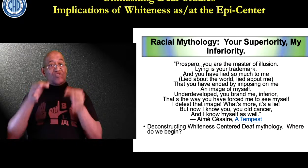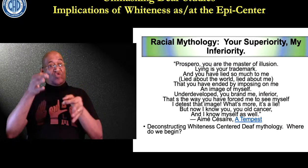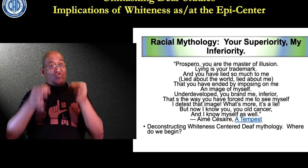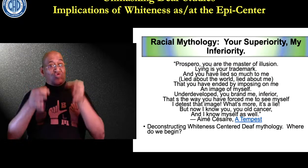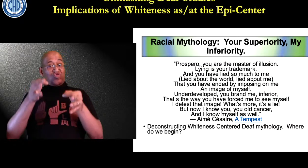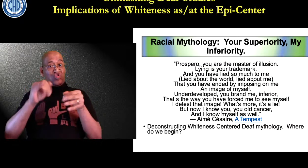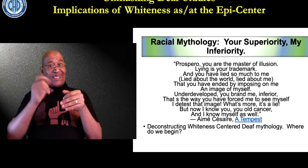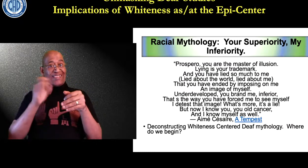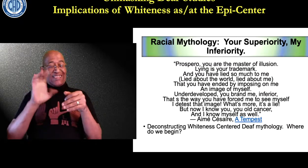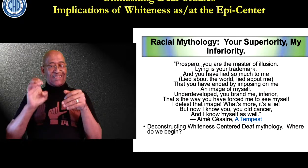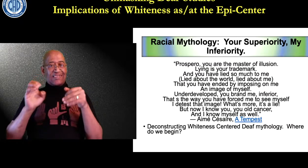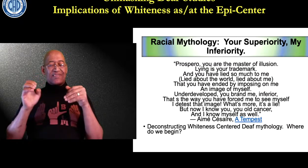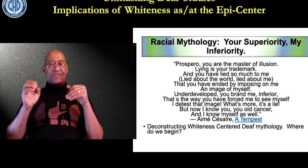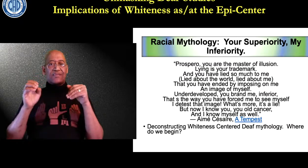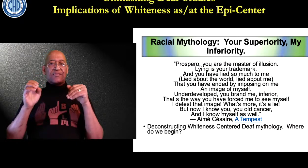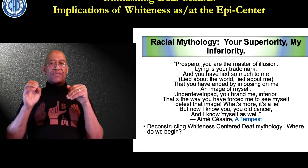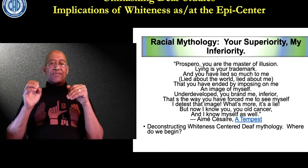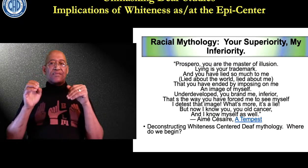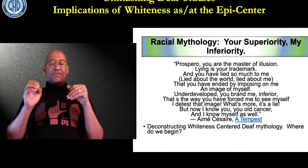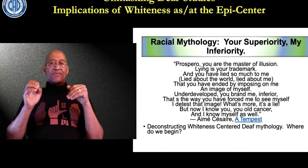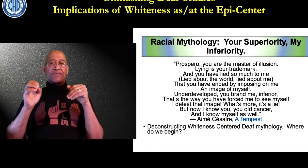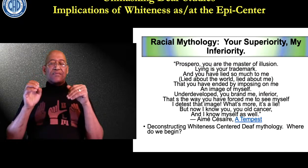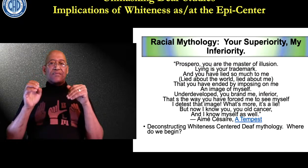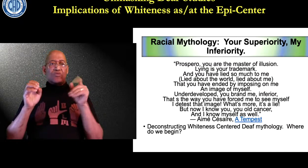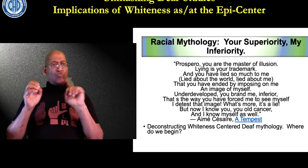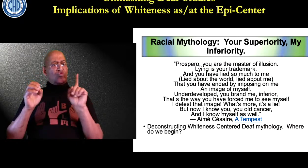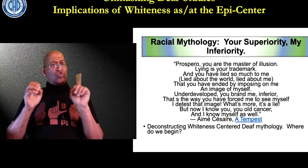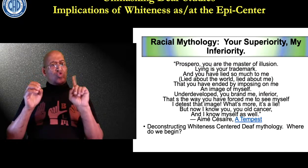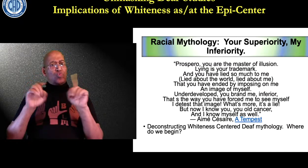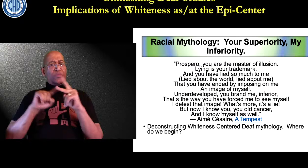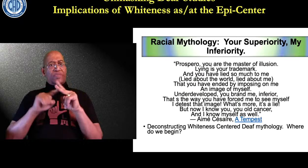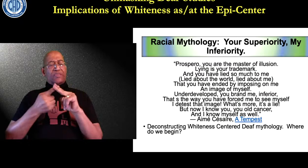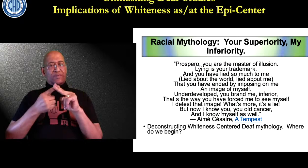to a place of freedom and equalization,